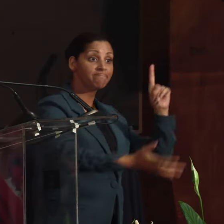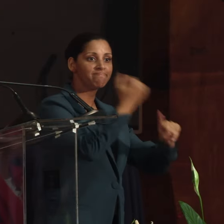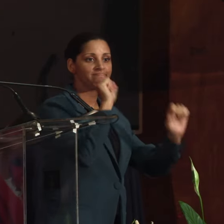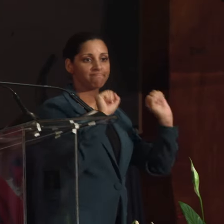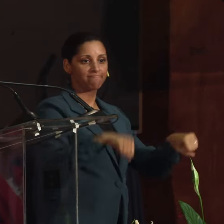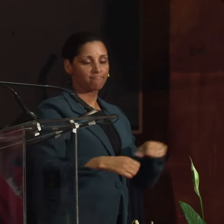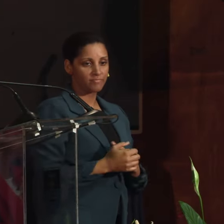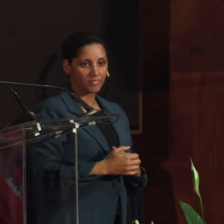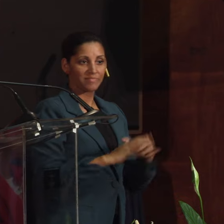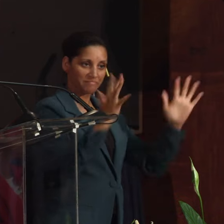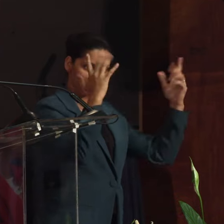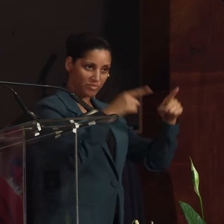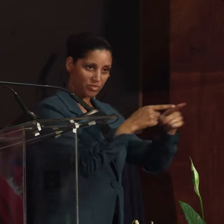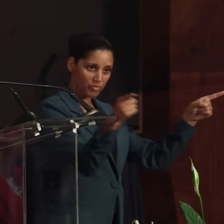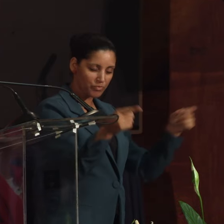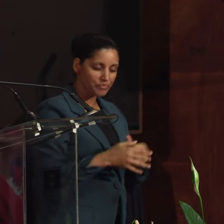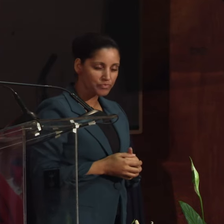milestone. Very well done to you.